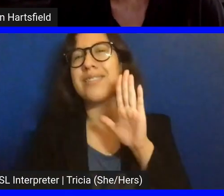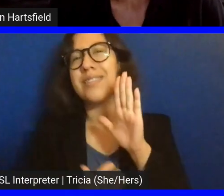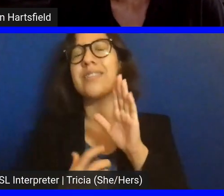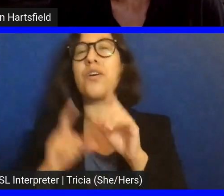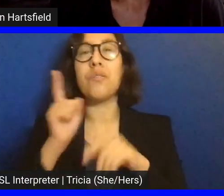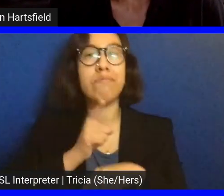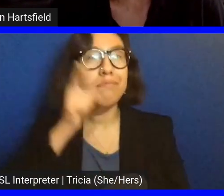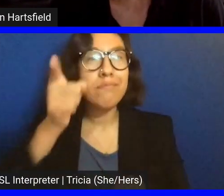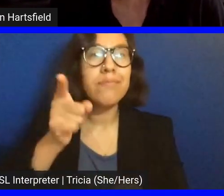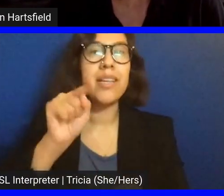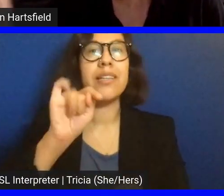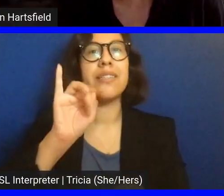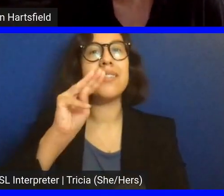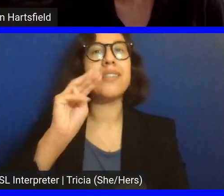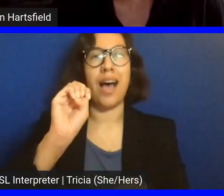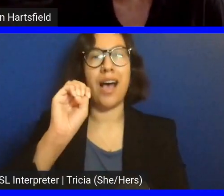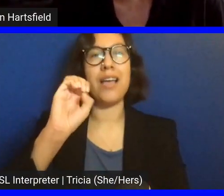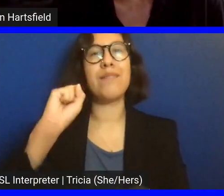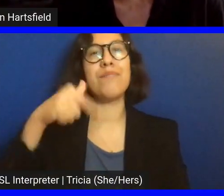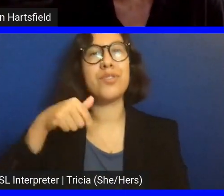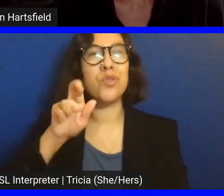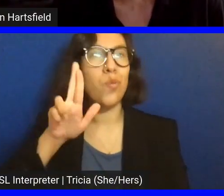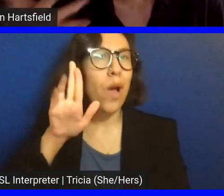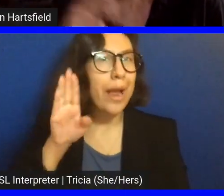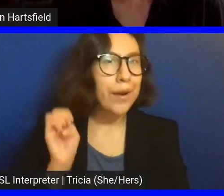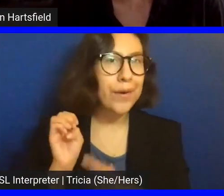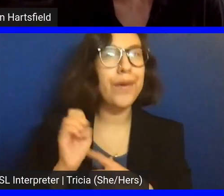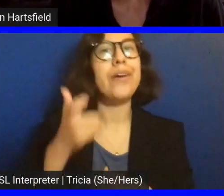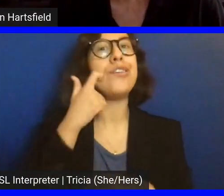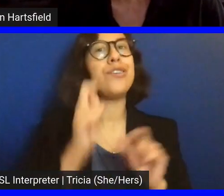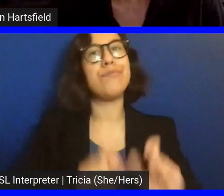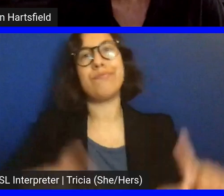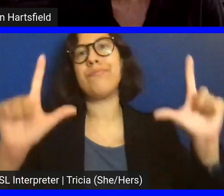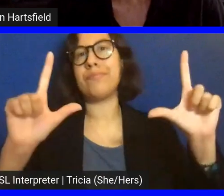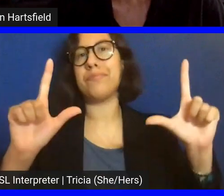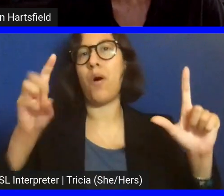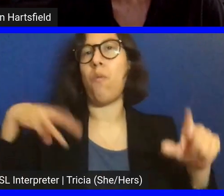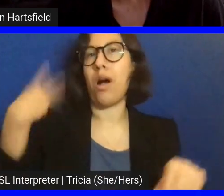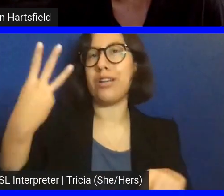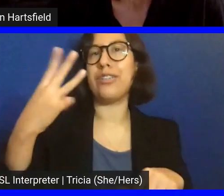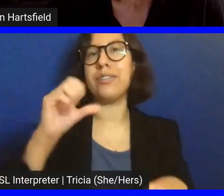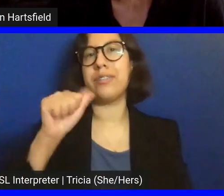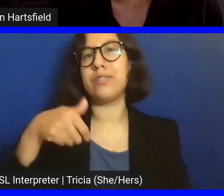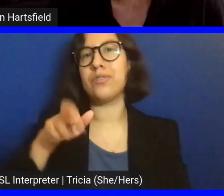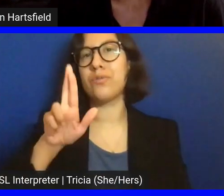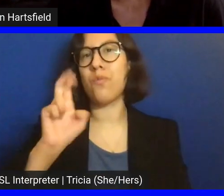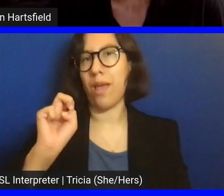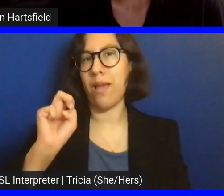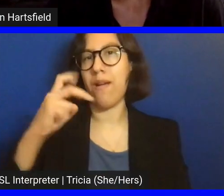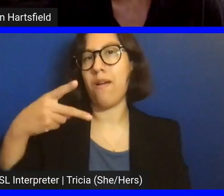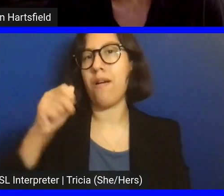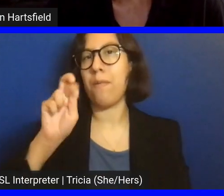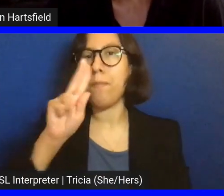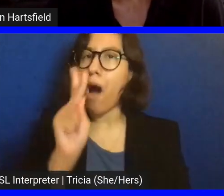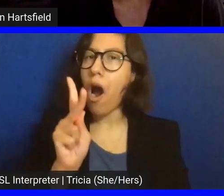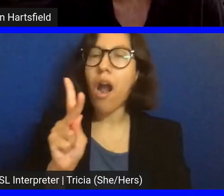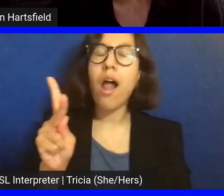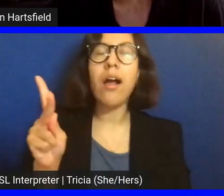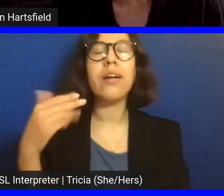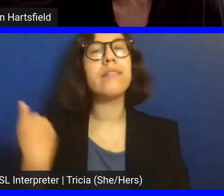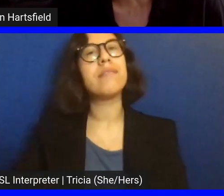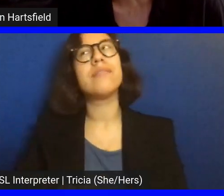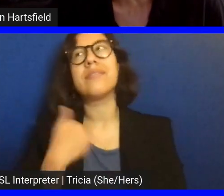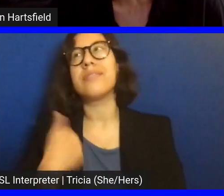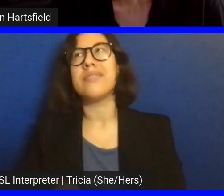Square, and it was just shown at the Washington Square Park. So it's heartbreaking that we're